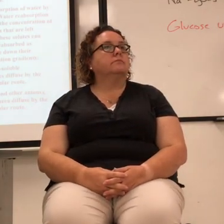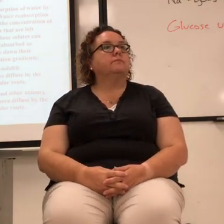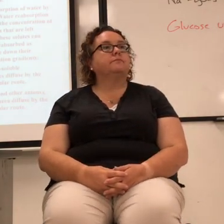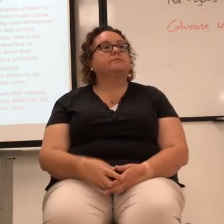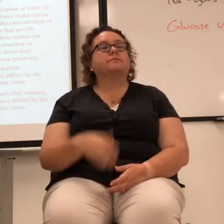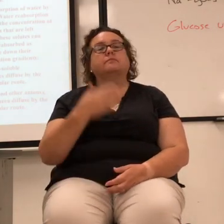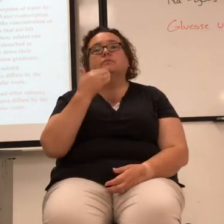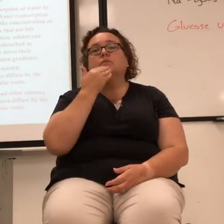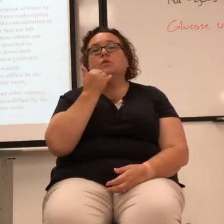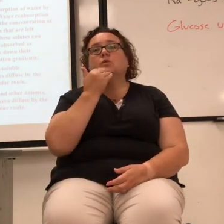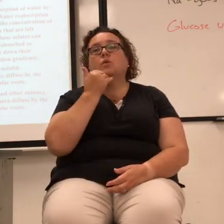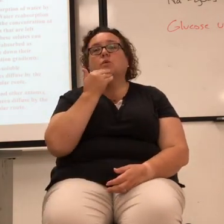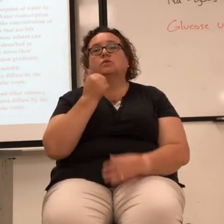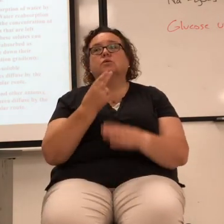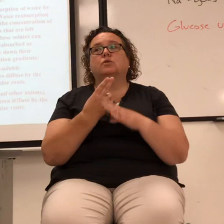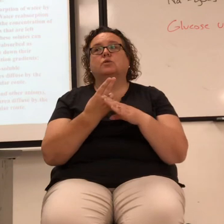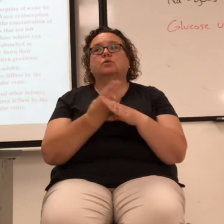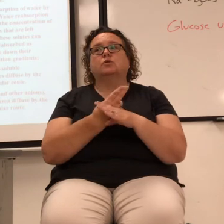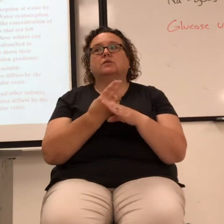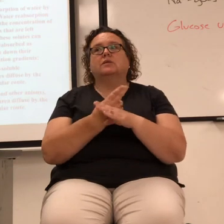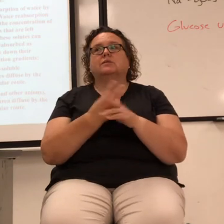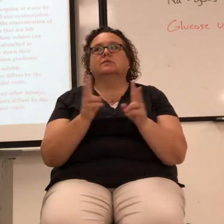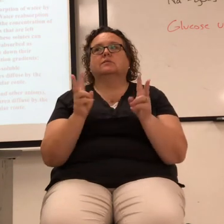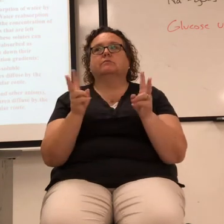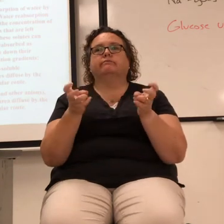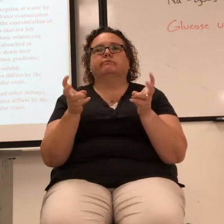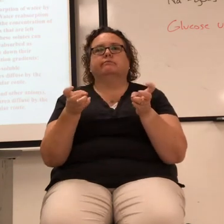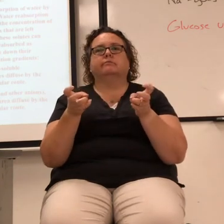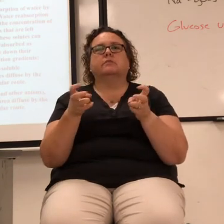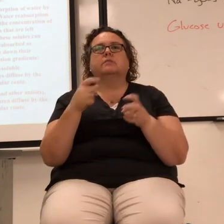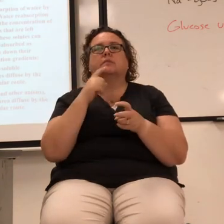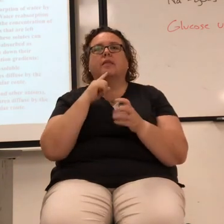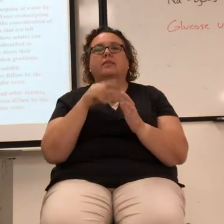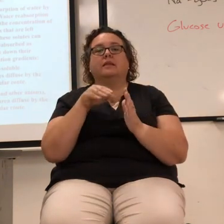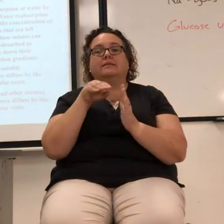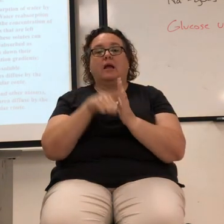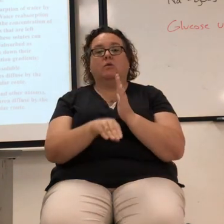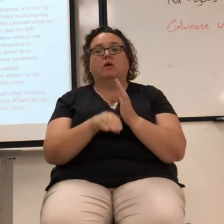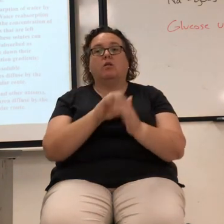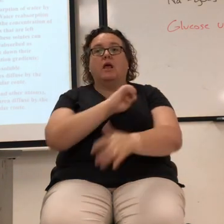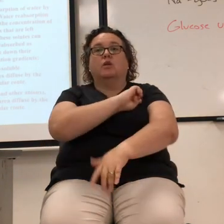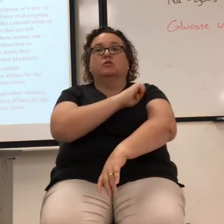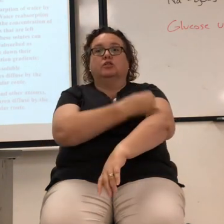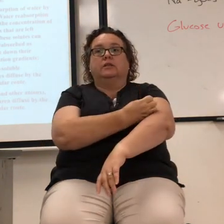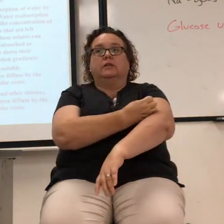Glucose uses the quote unquote downhill energy